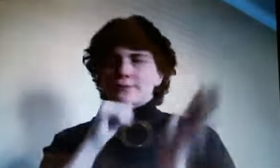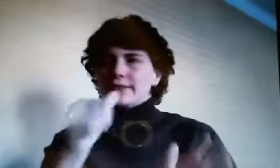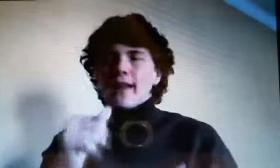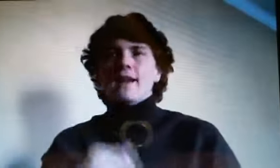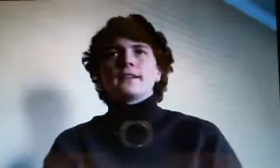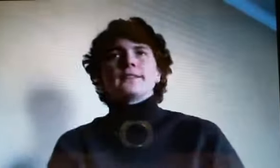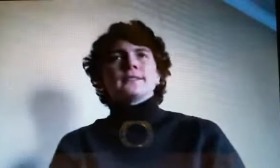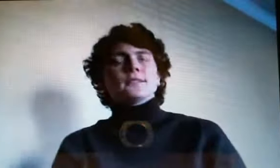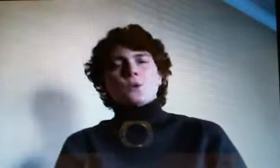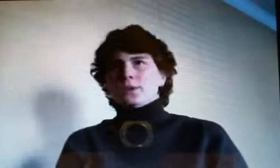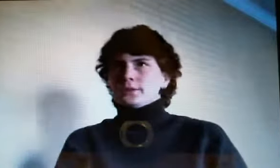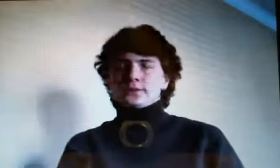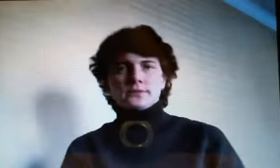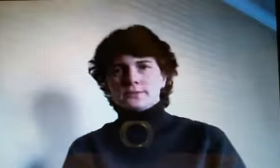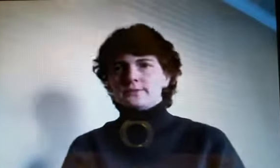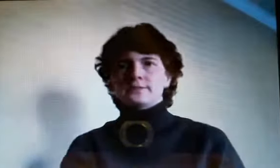It's not an equal part.